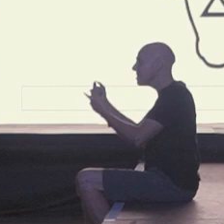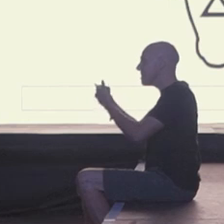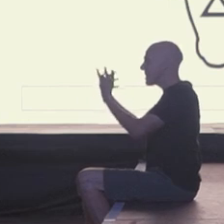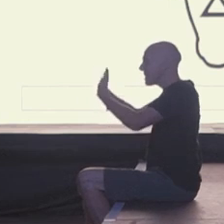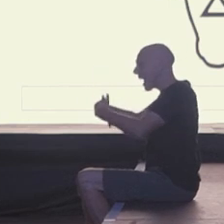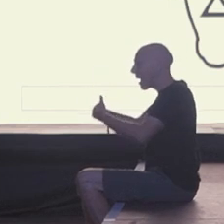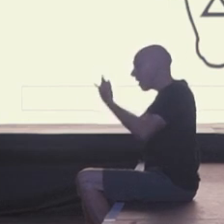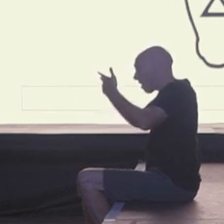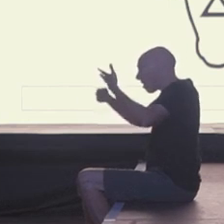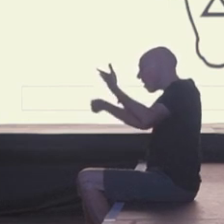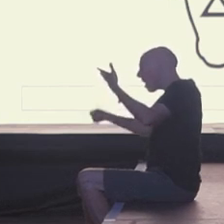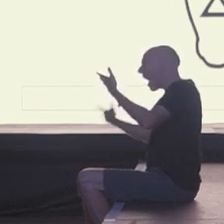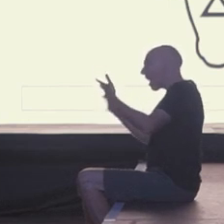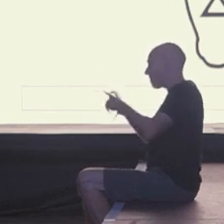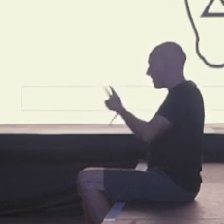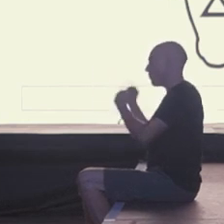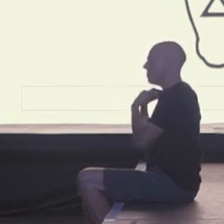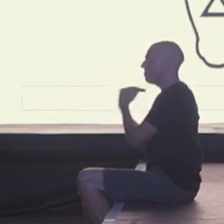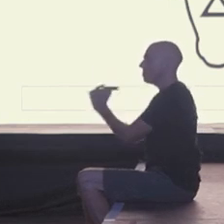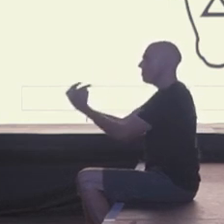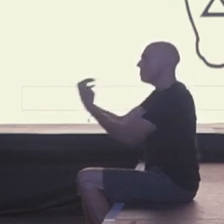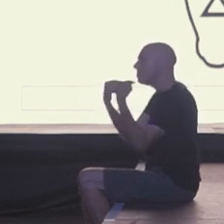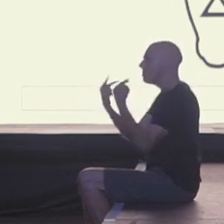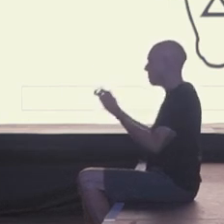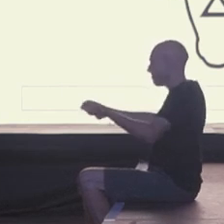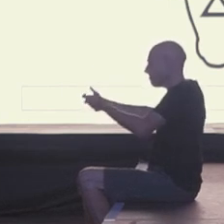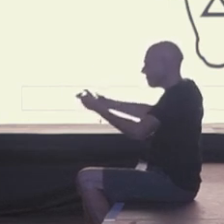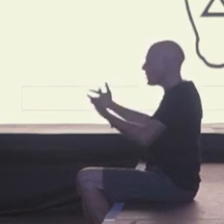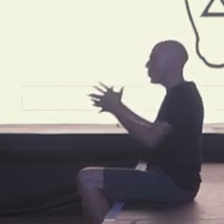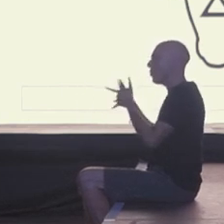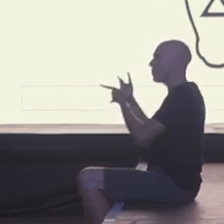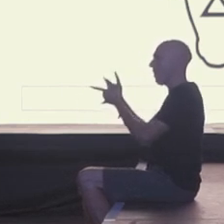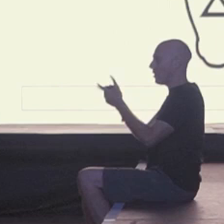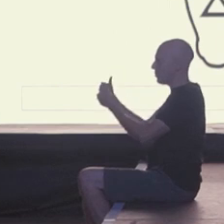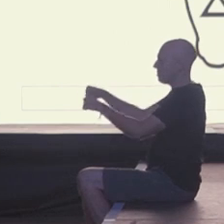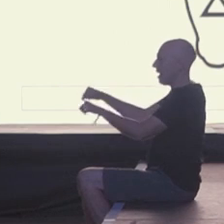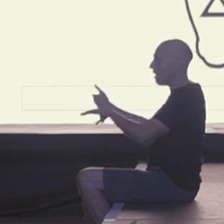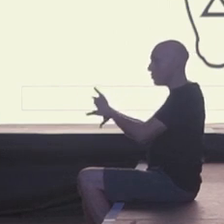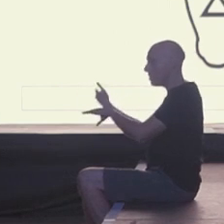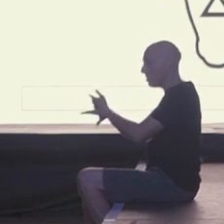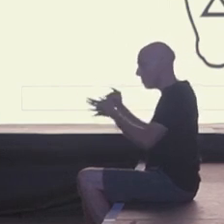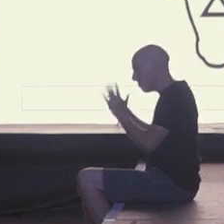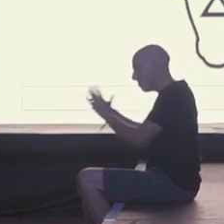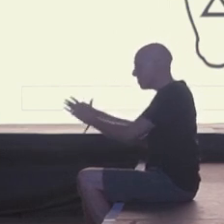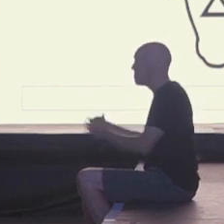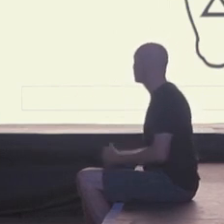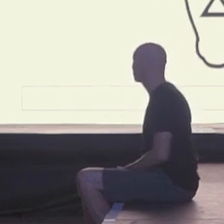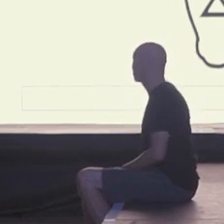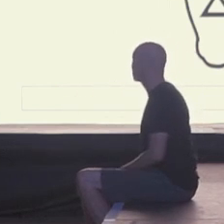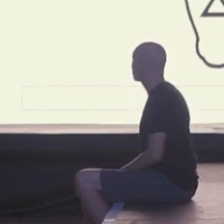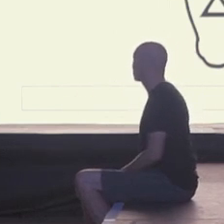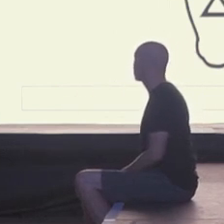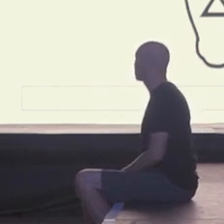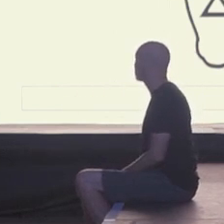function you can think of that happens in a company, we probably have something similar, but more fun and more chill. So there's that element, and then there's